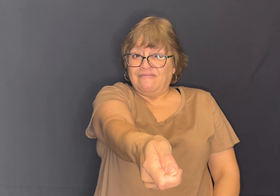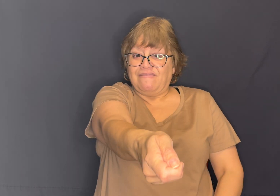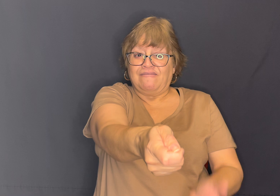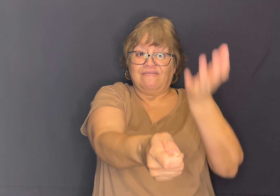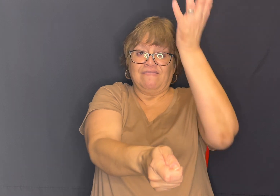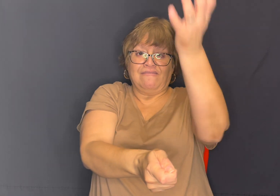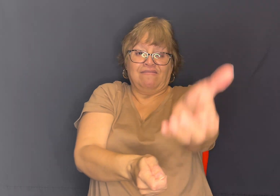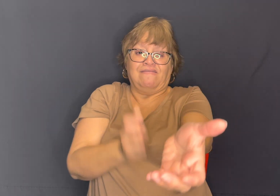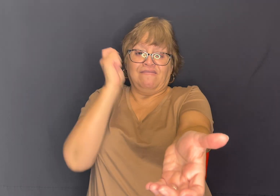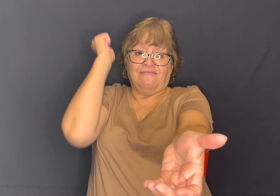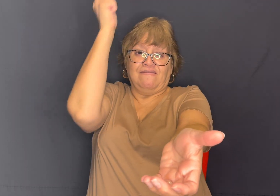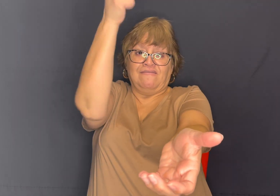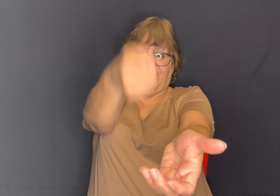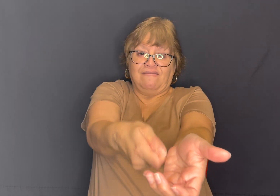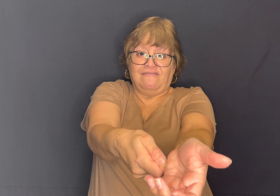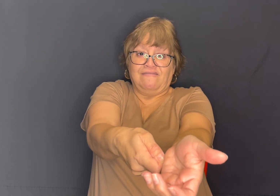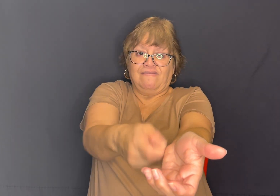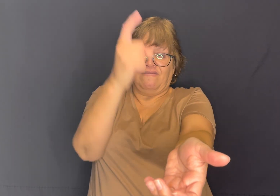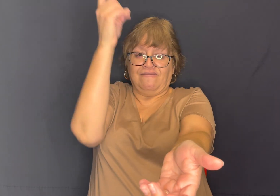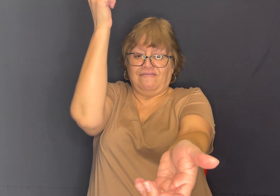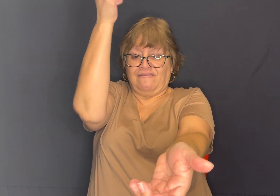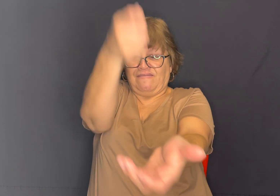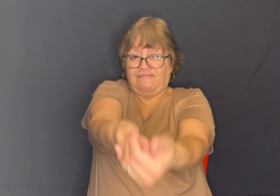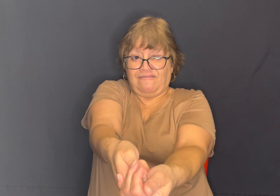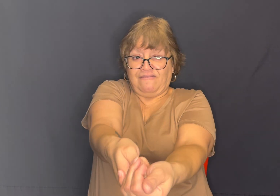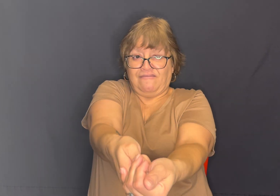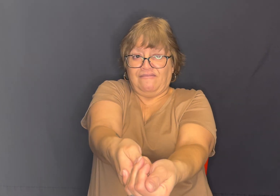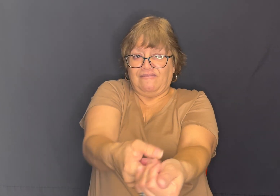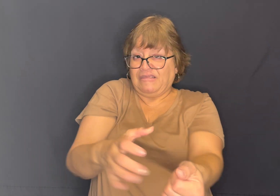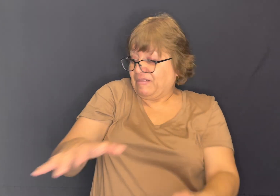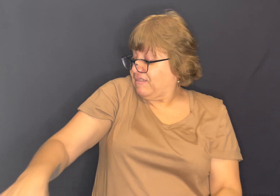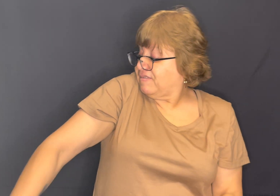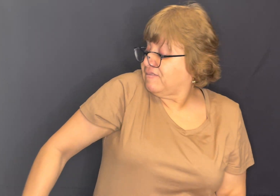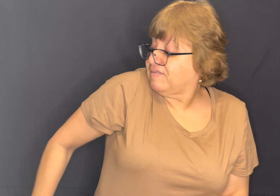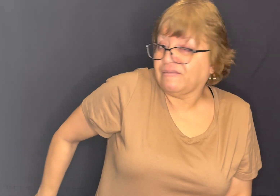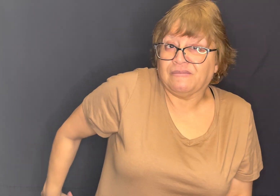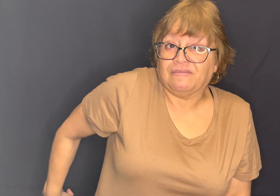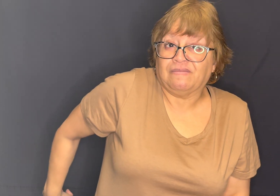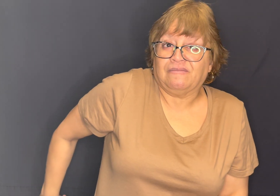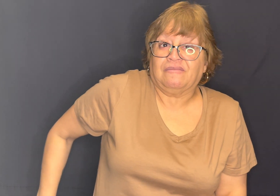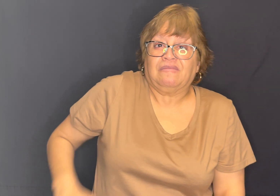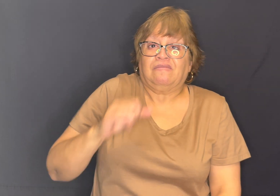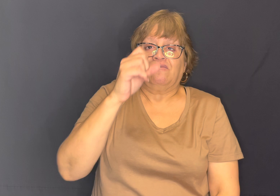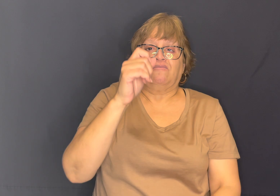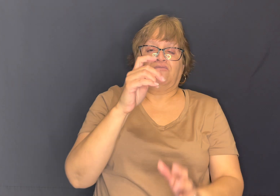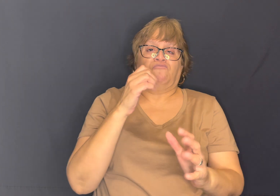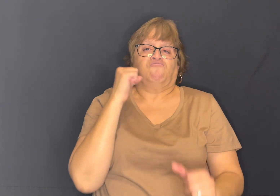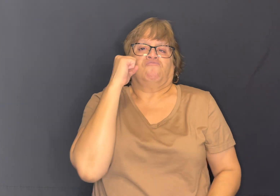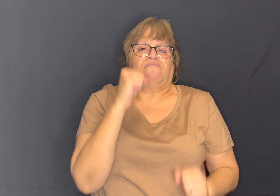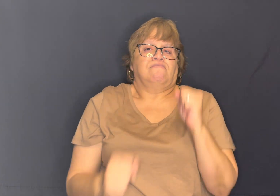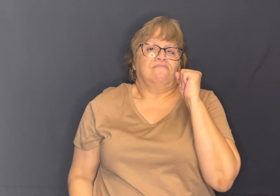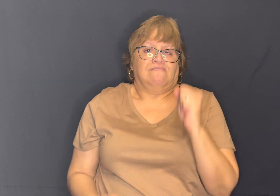in a relay race, okay, and then you show how the other leg of the relay catches the